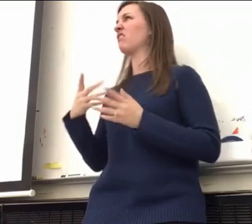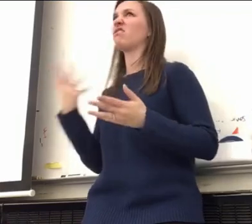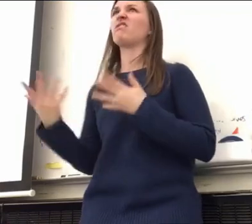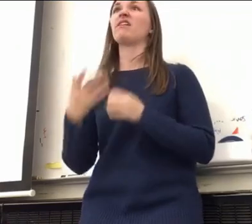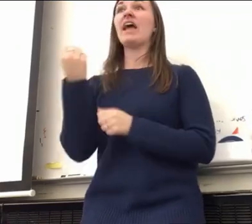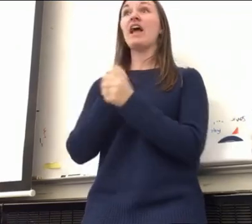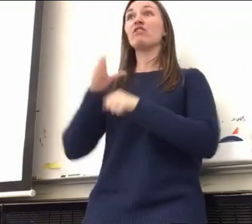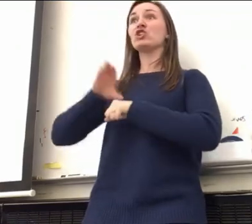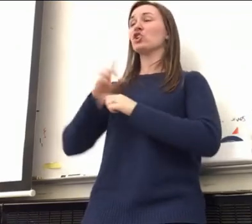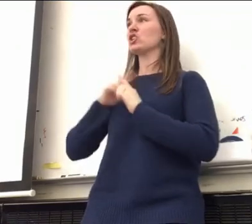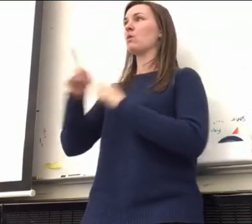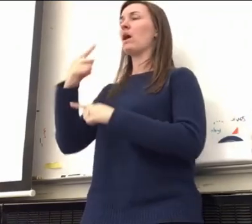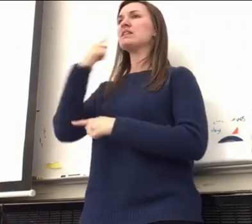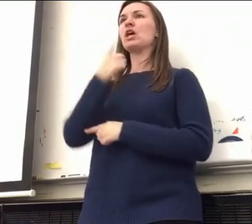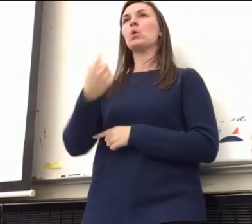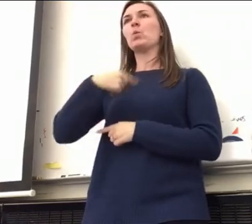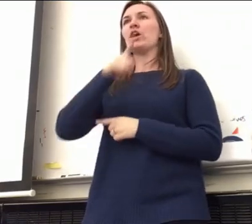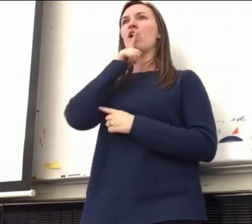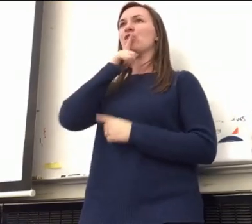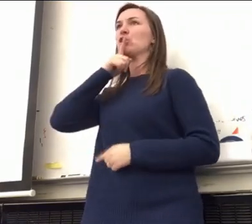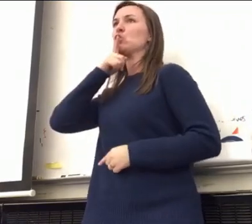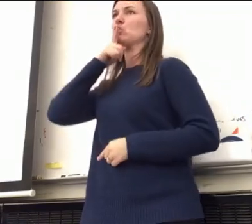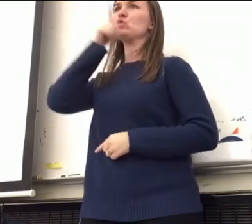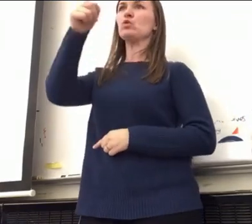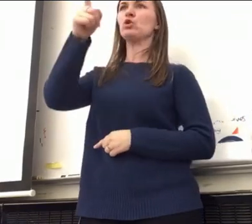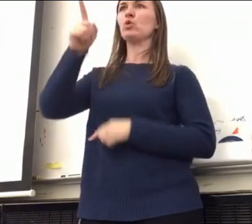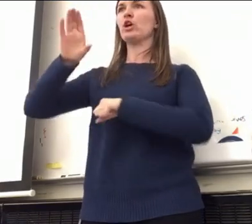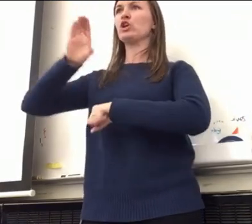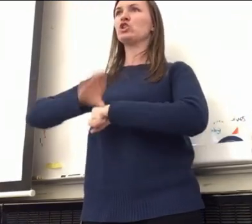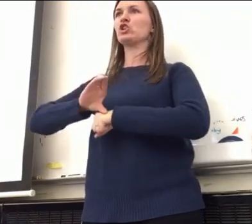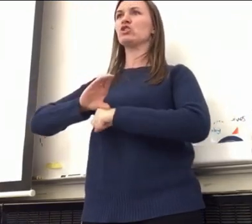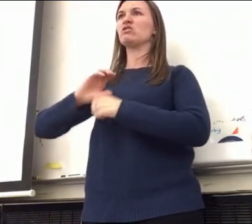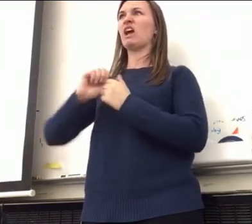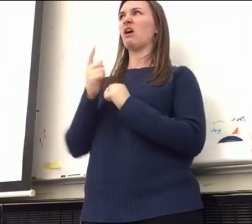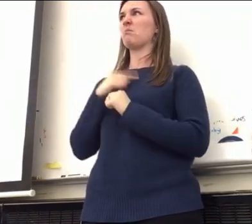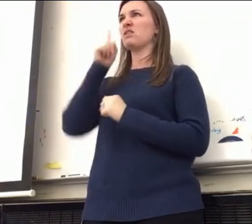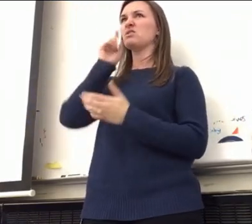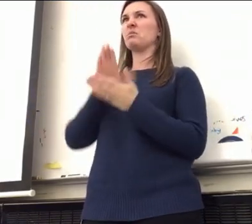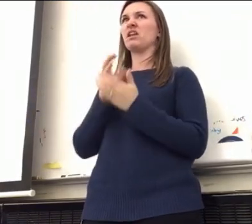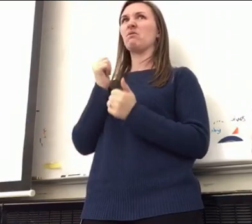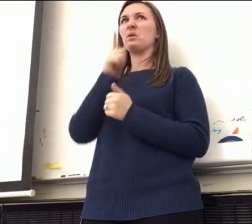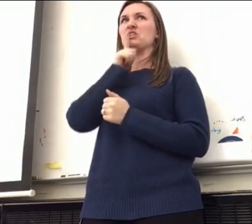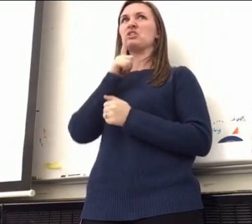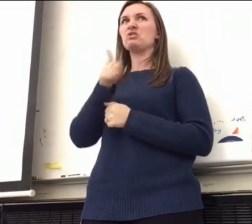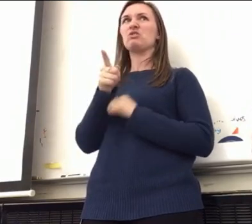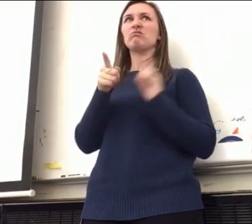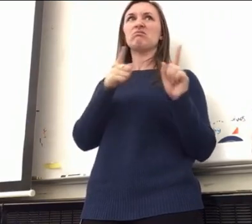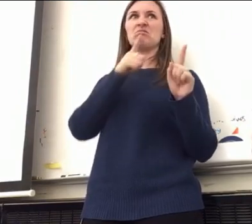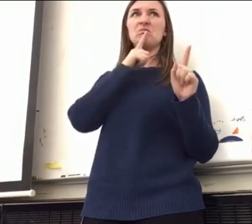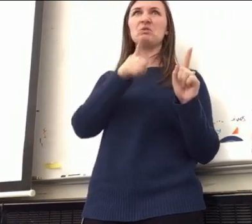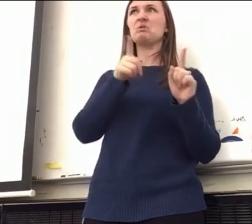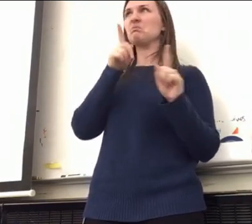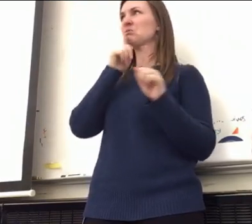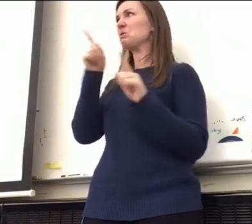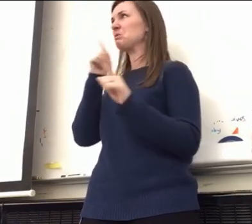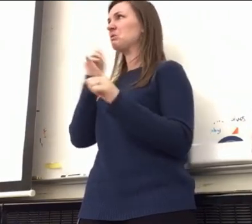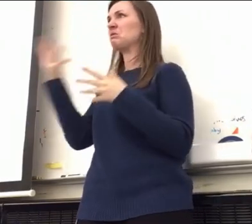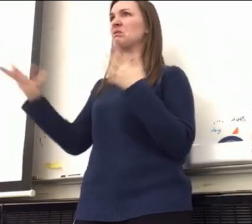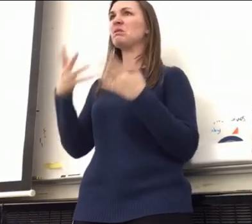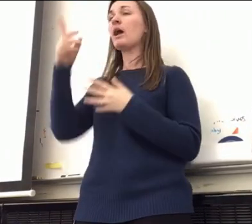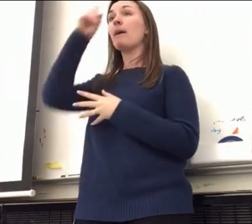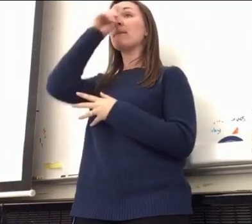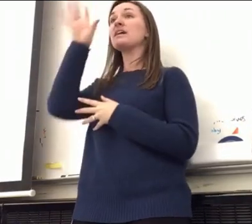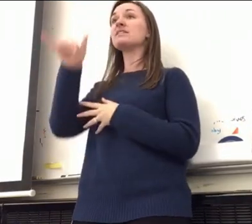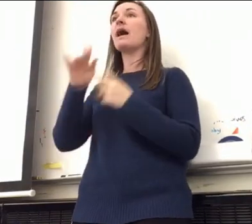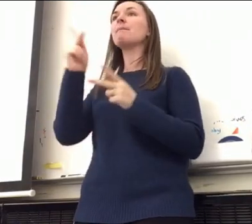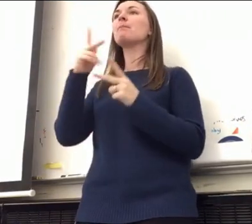they went to said they were the true church. How am I supposed to say everything is true when all these other people are saying it's true? Because of this, people were so burnt